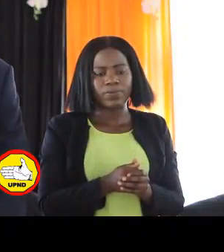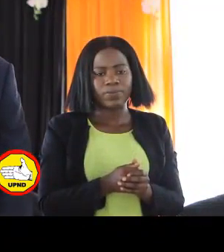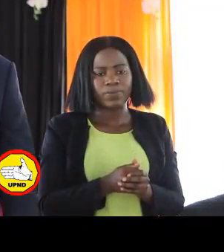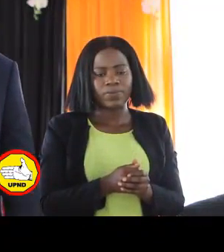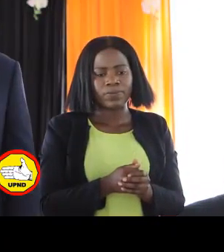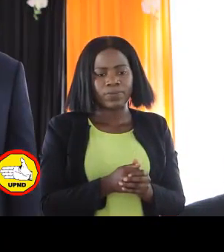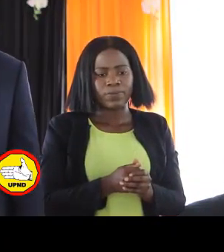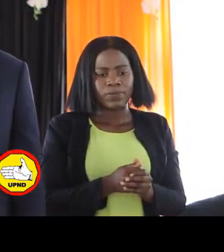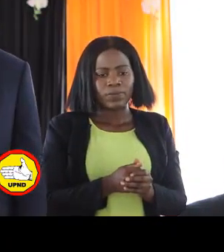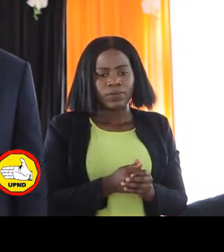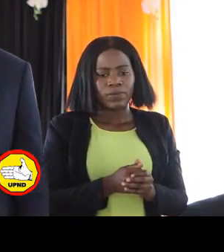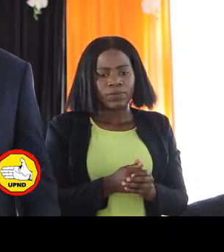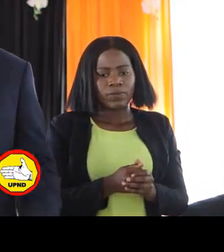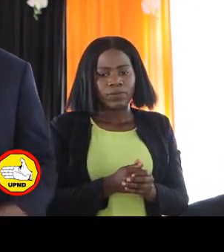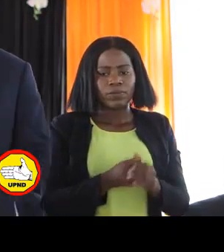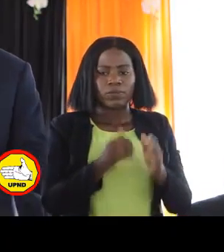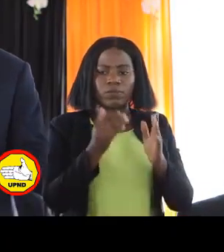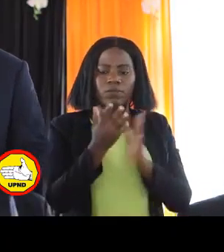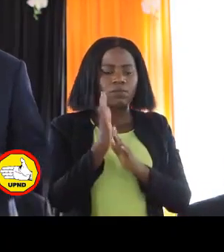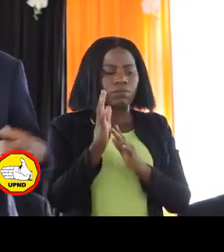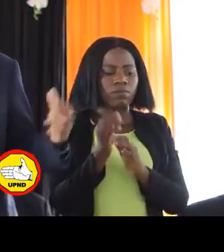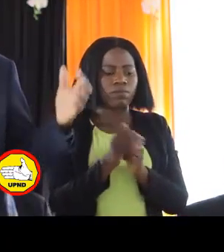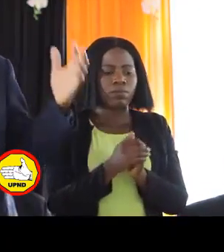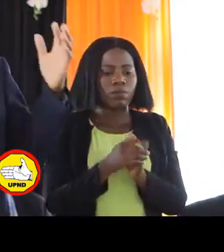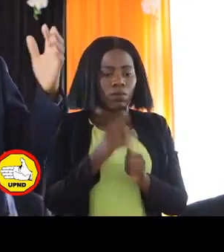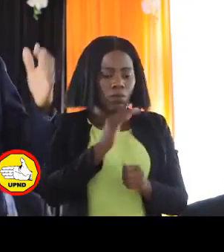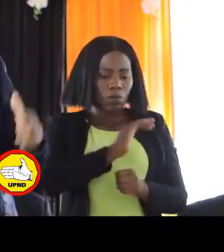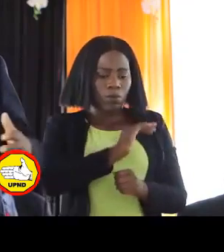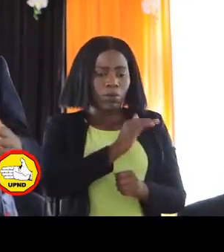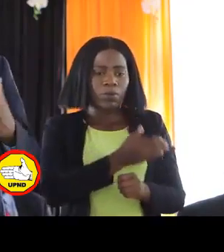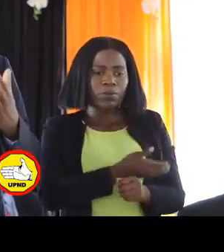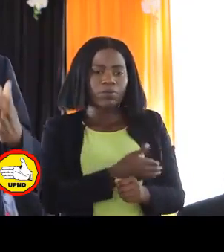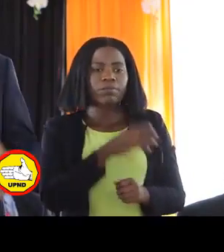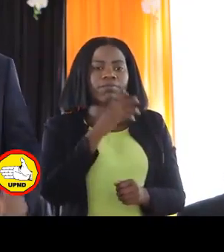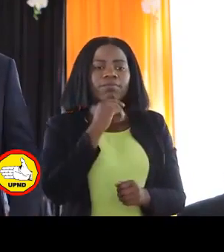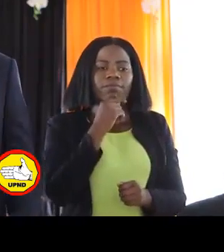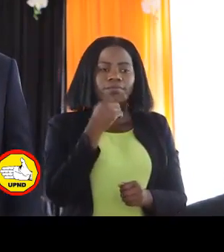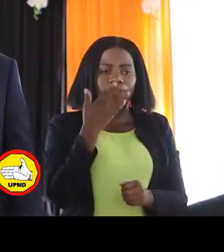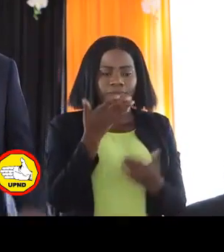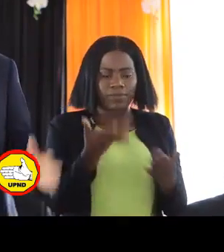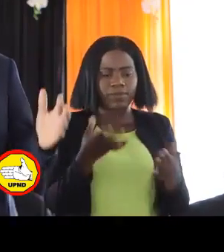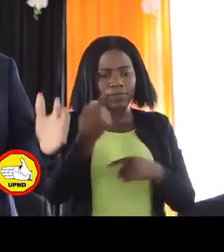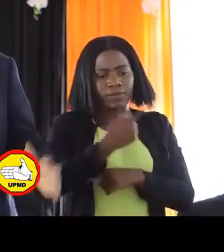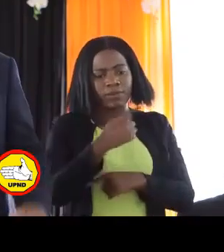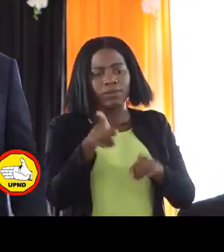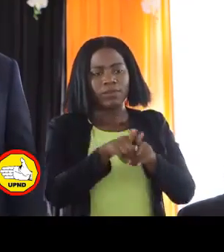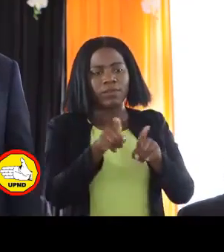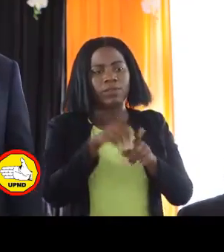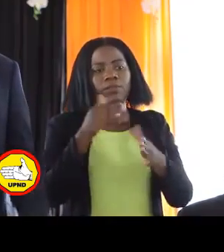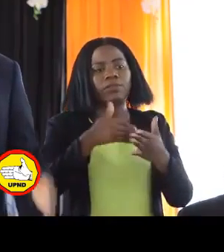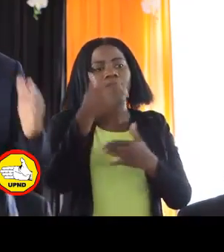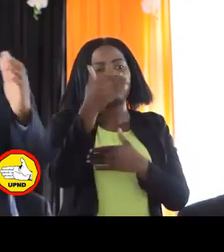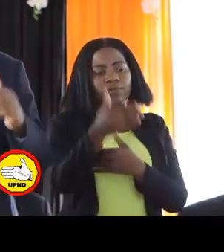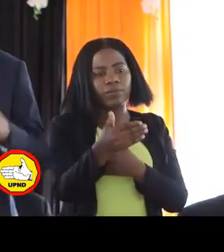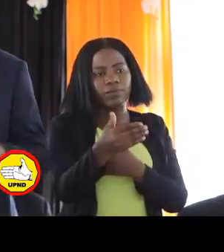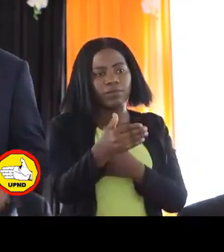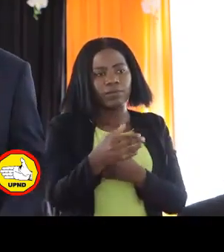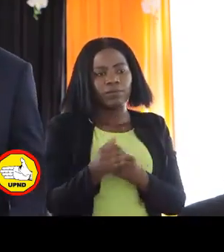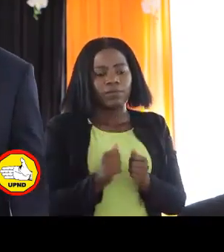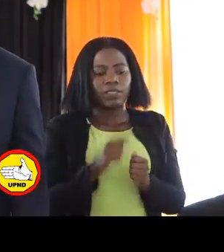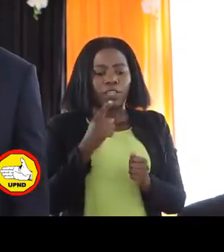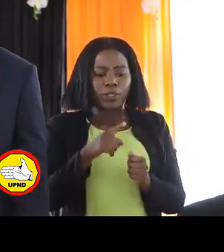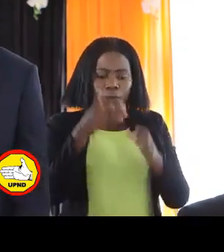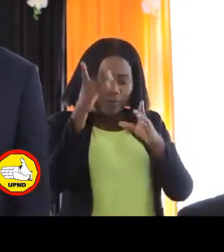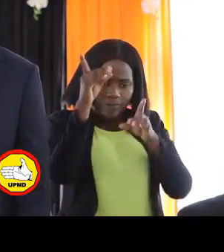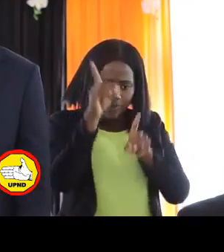I give credit to these men and women here today and those outside that you have taken a